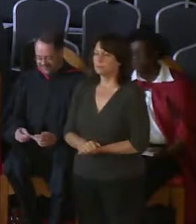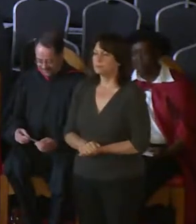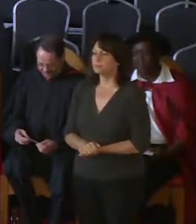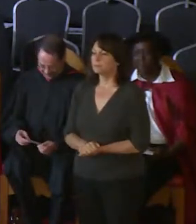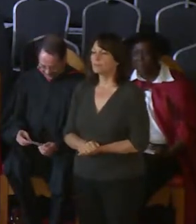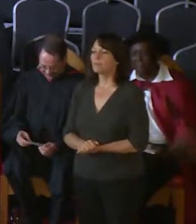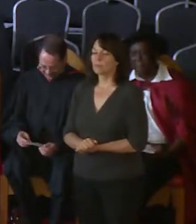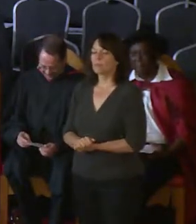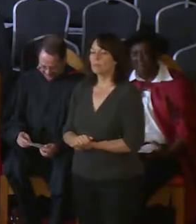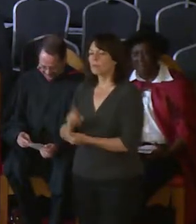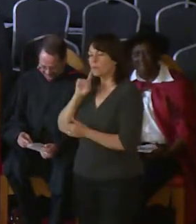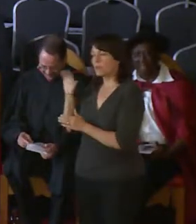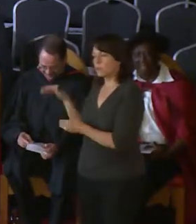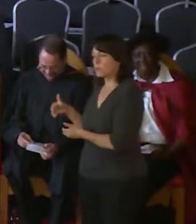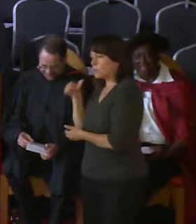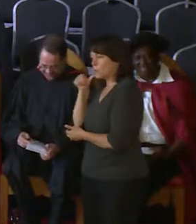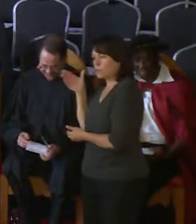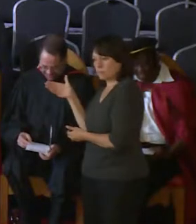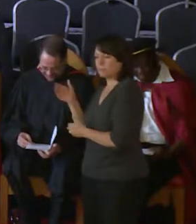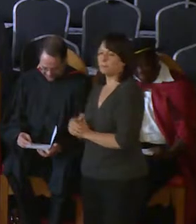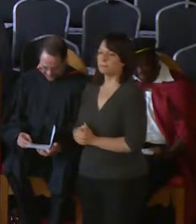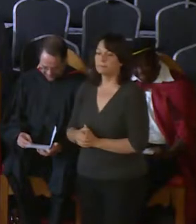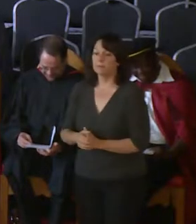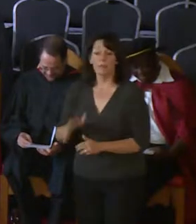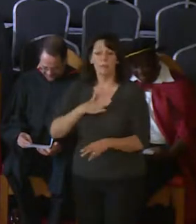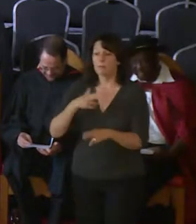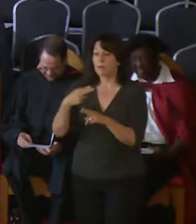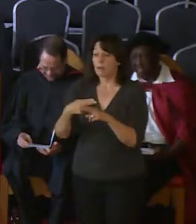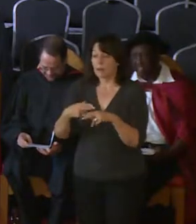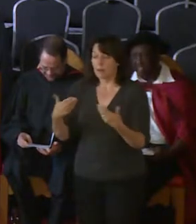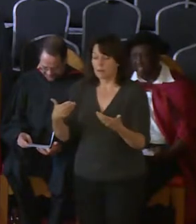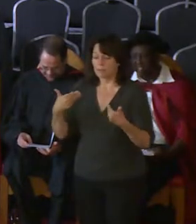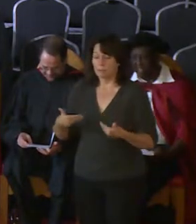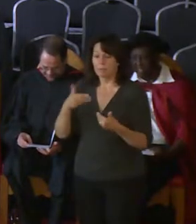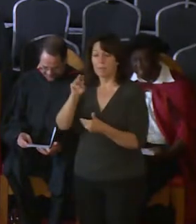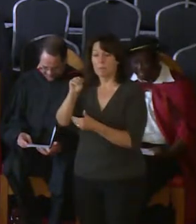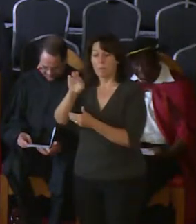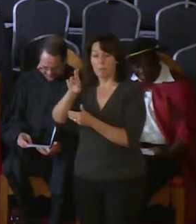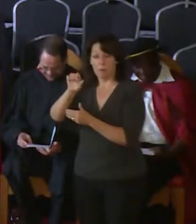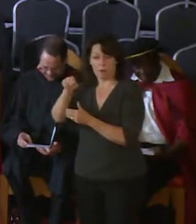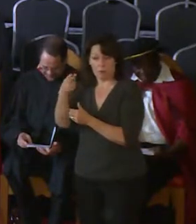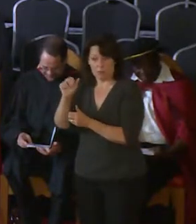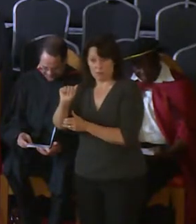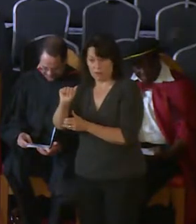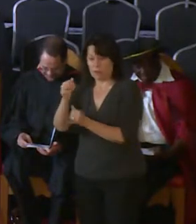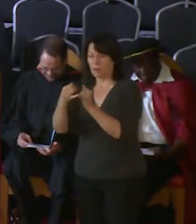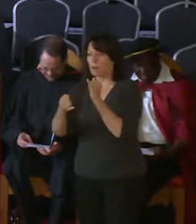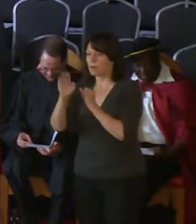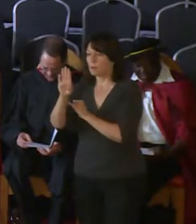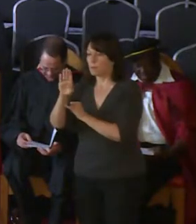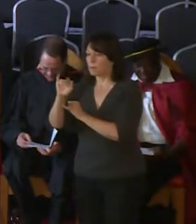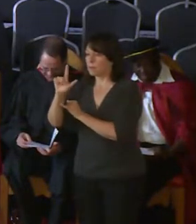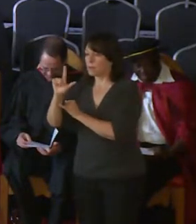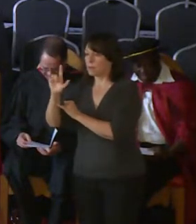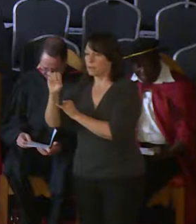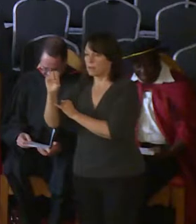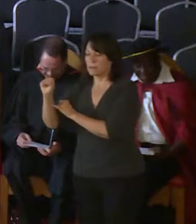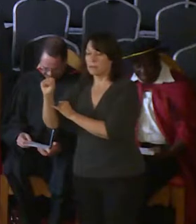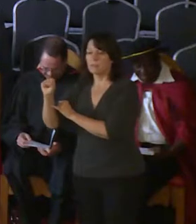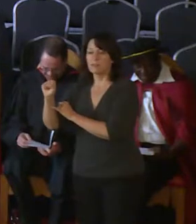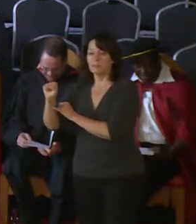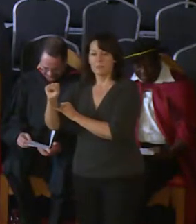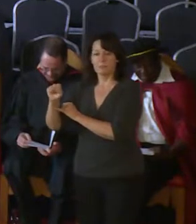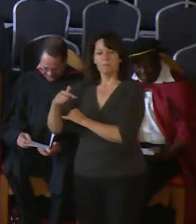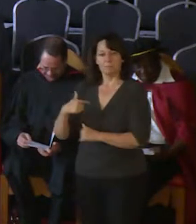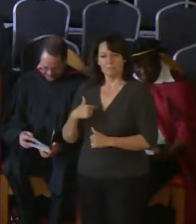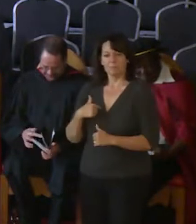He will be introduced to you shortly. My name is Martha Billis, and I have the honor of serving as